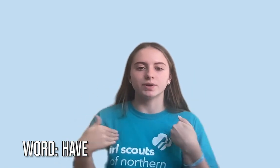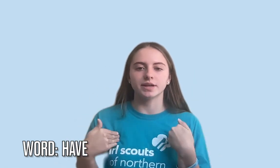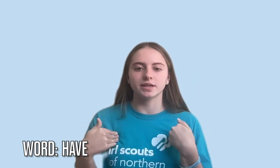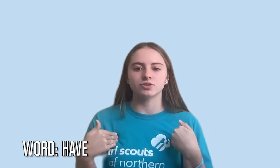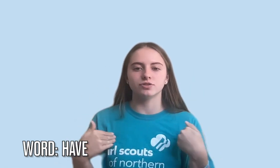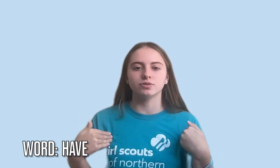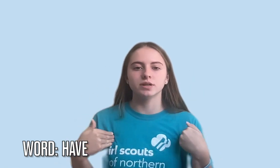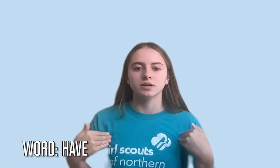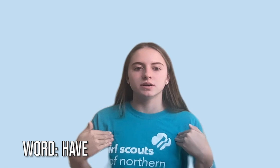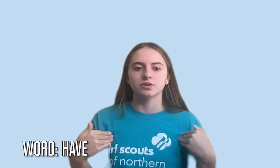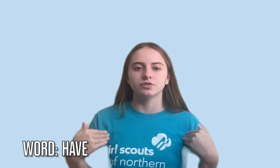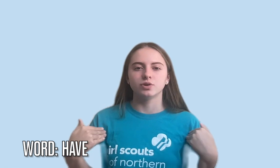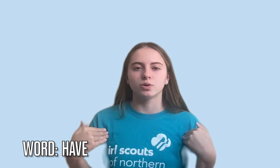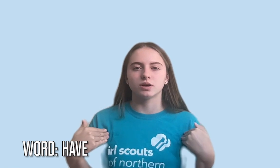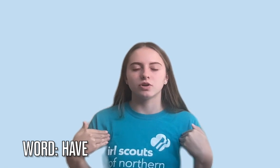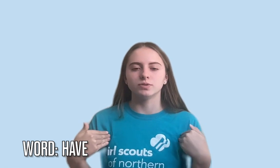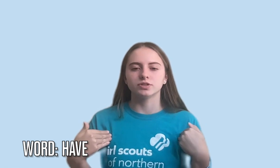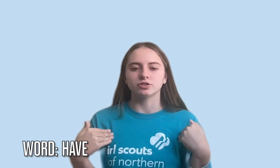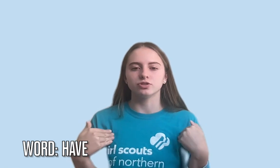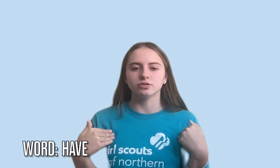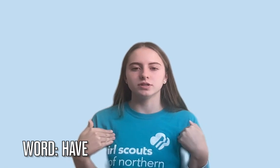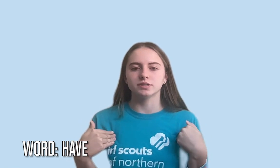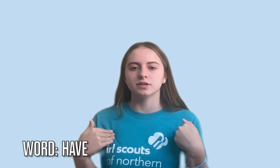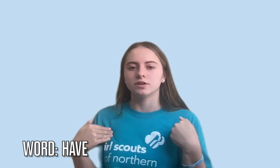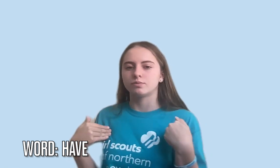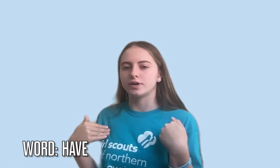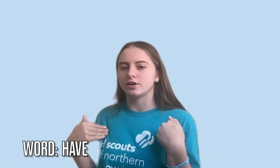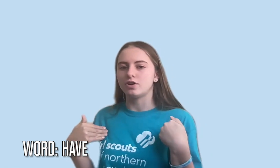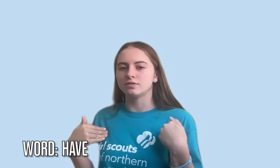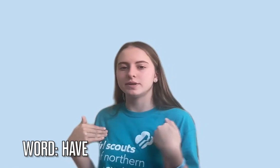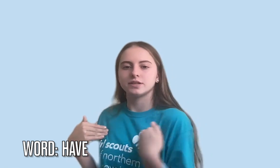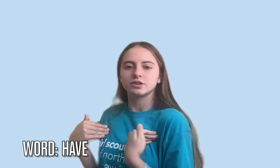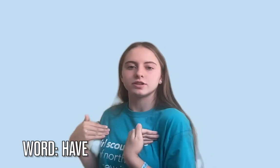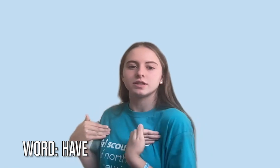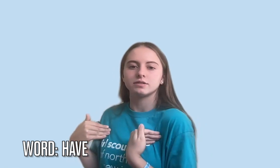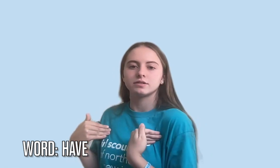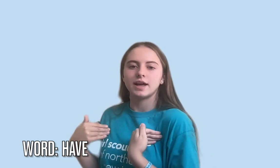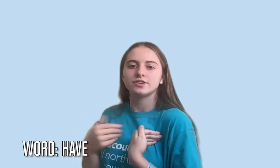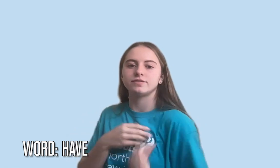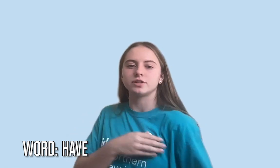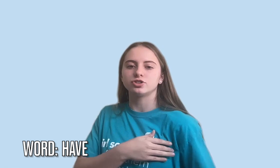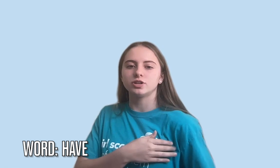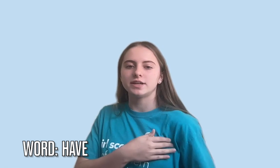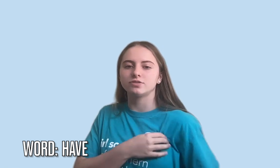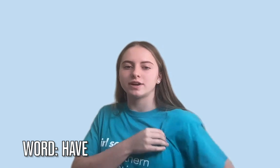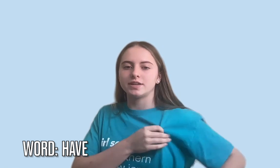bringing it to your almost your shoulders, where your arm, the edge of your shirt is right